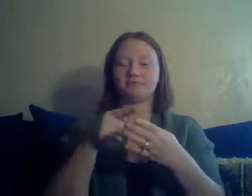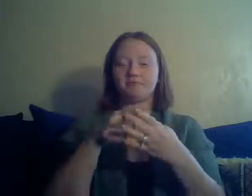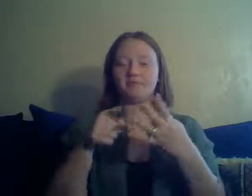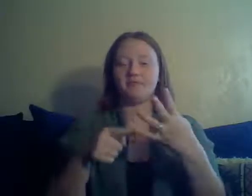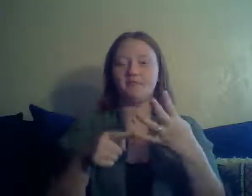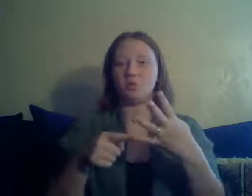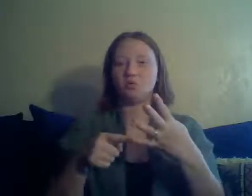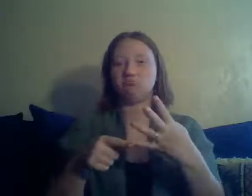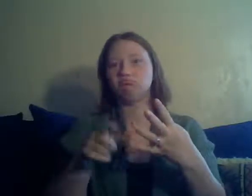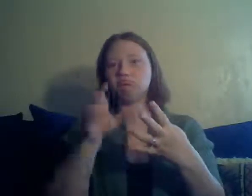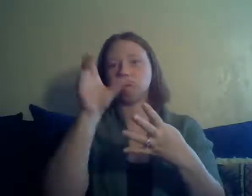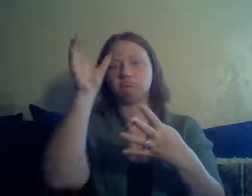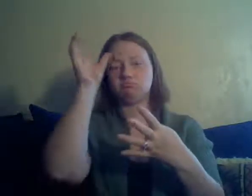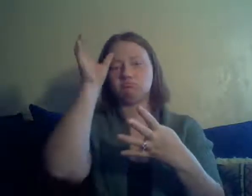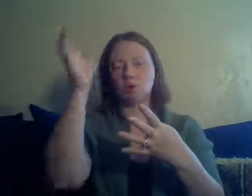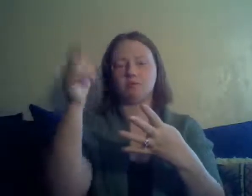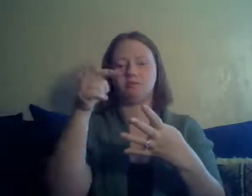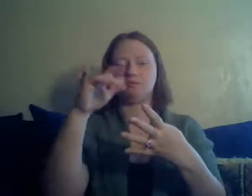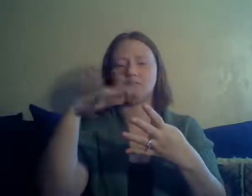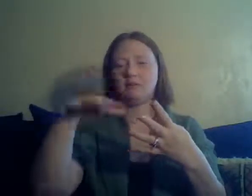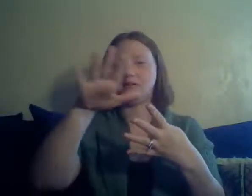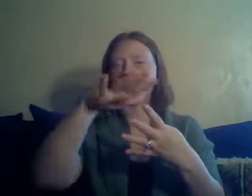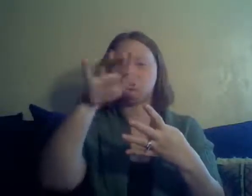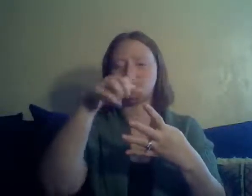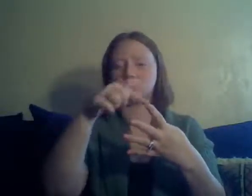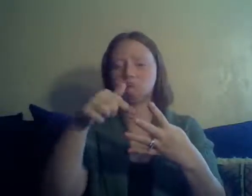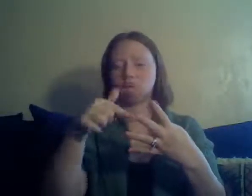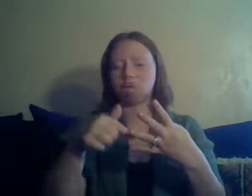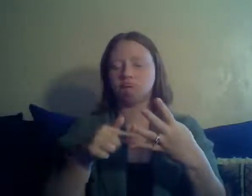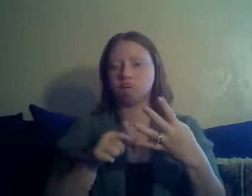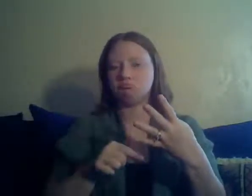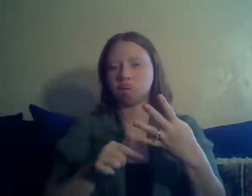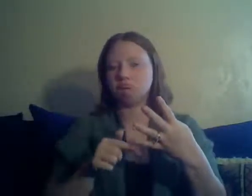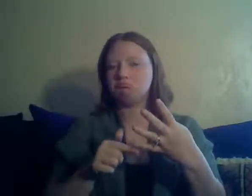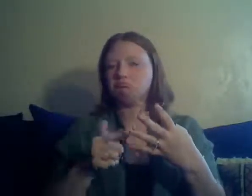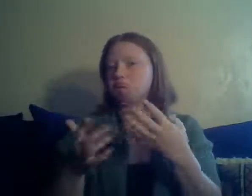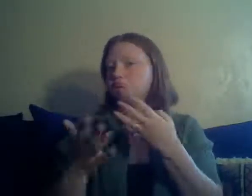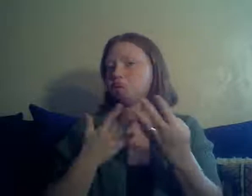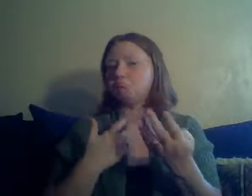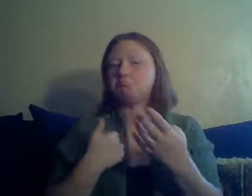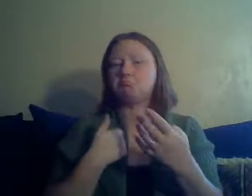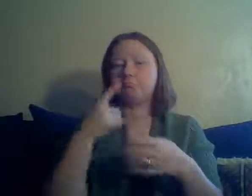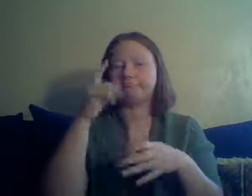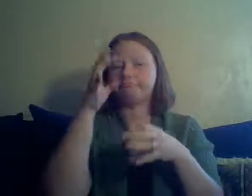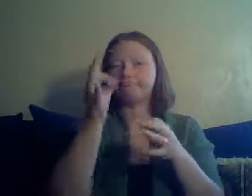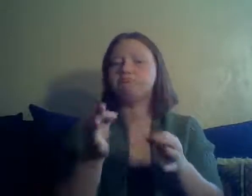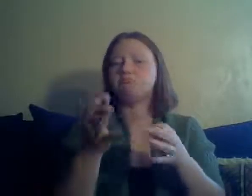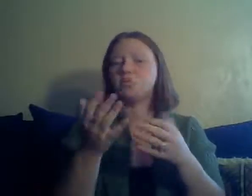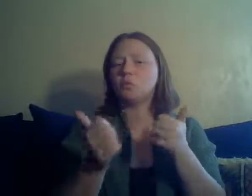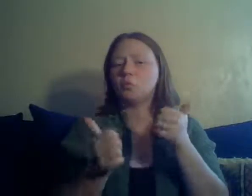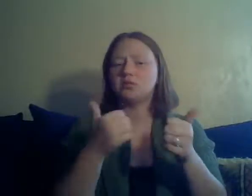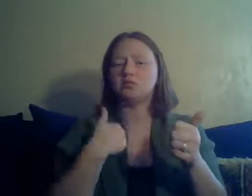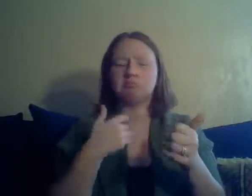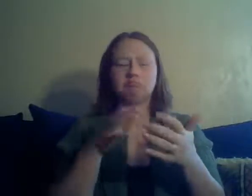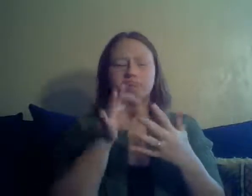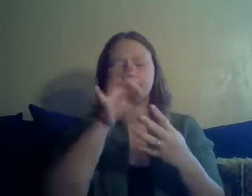by random, really. I just decide which ones I'm going to do at the beginning of that semester. And in the past, I've